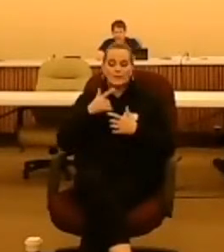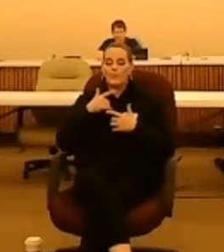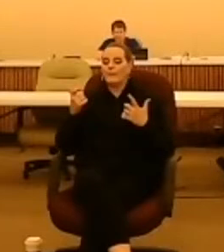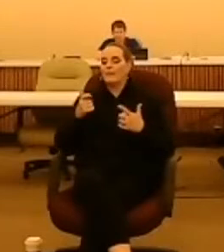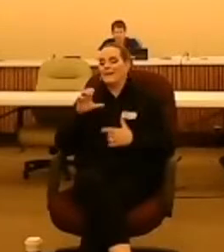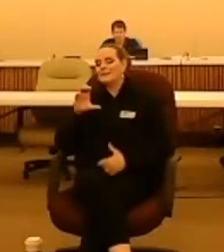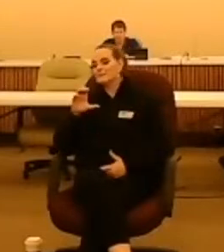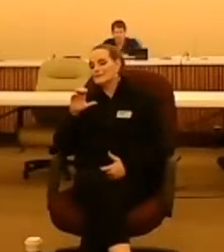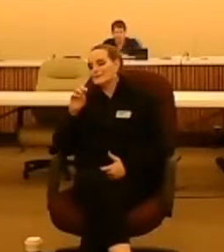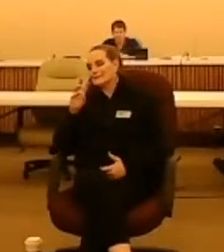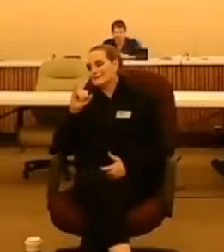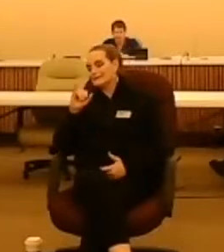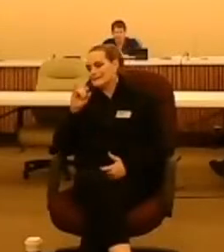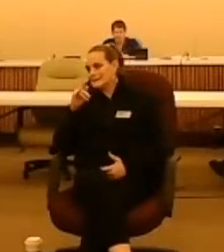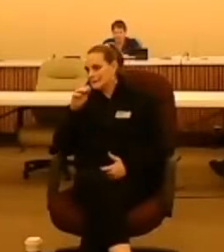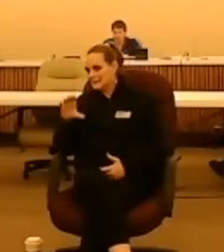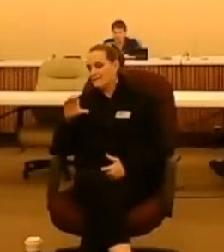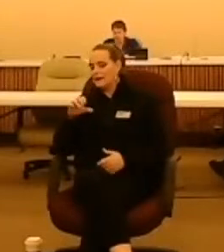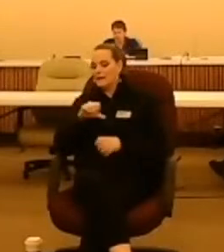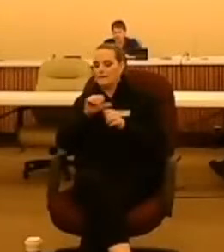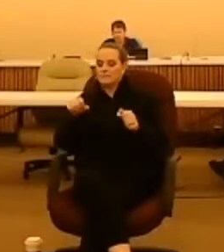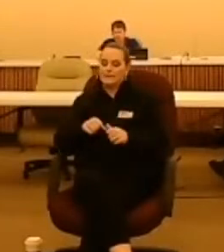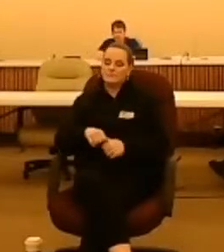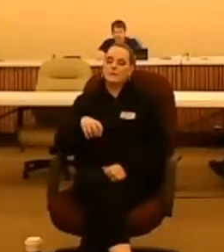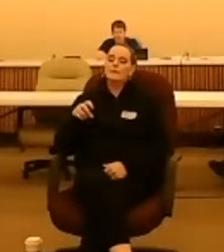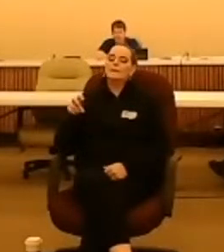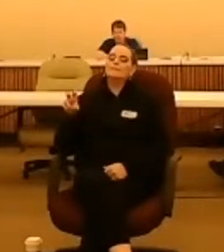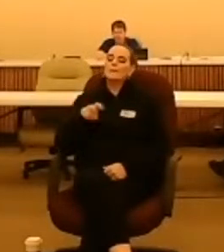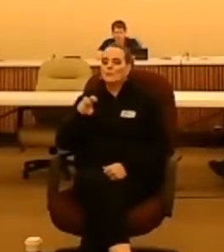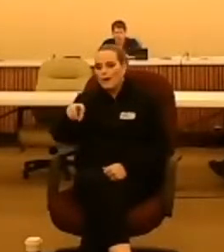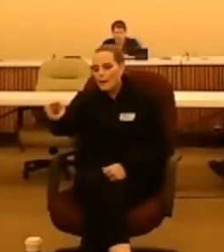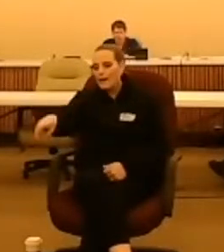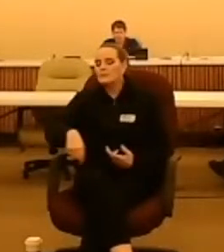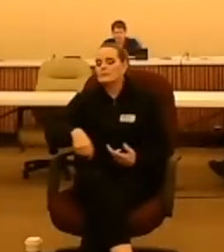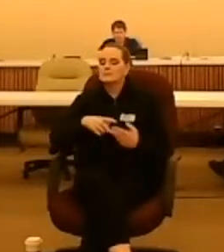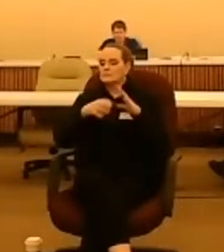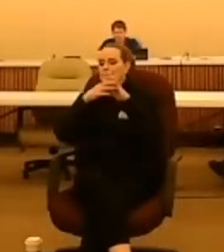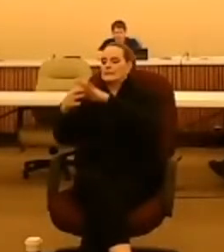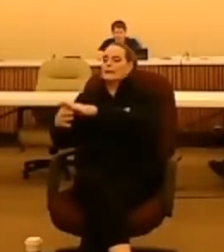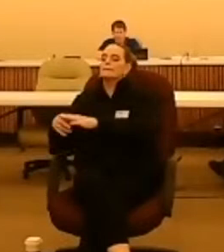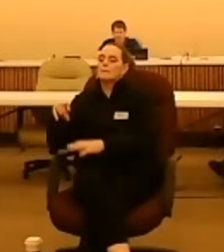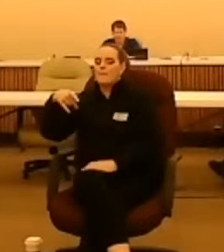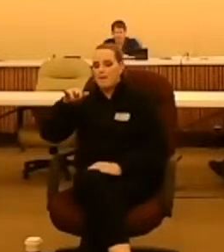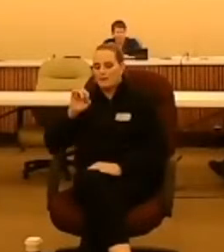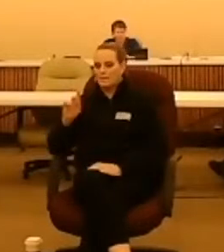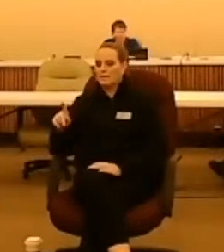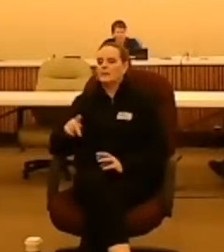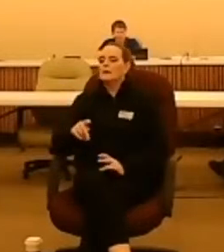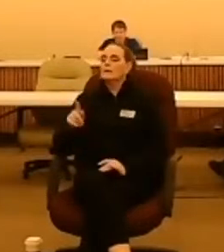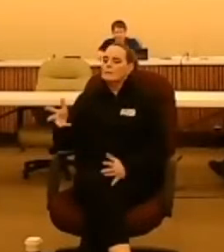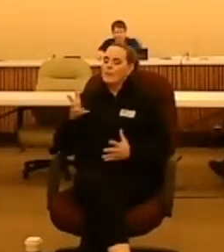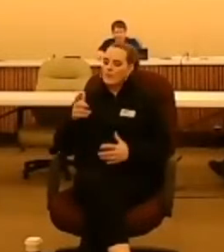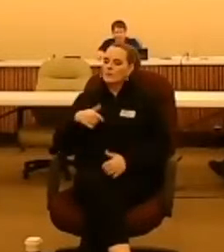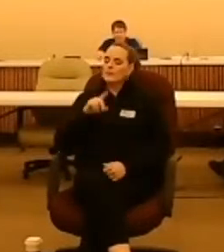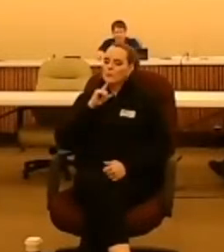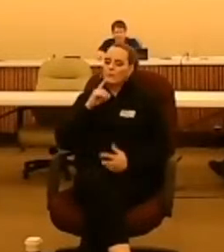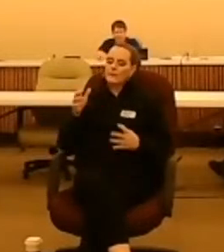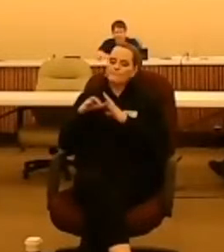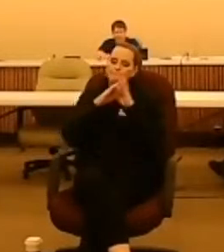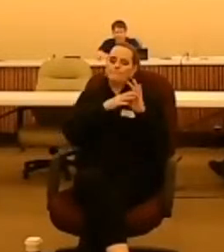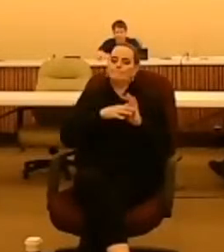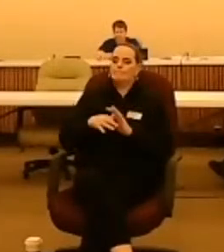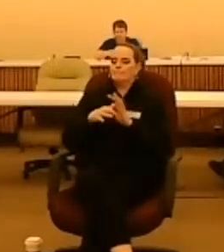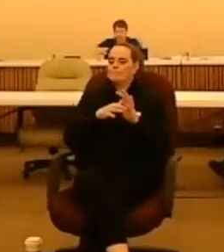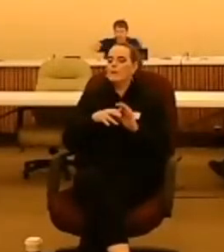civic space, so trails, connections to parks. They wanted it to be very interconnected so